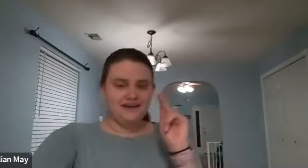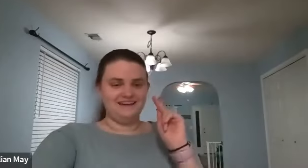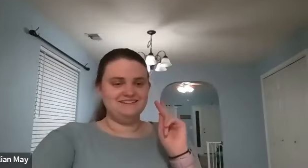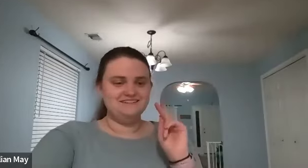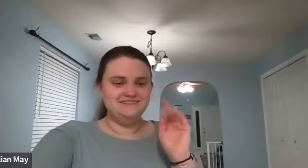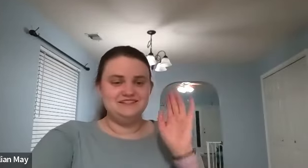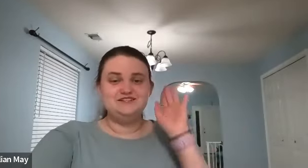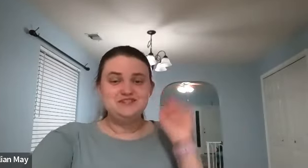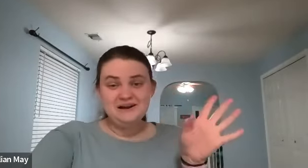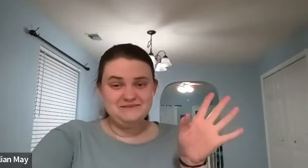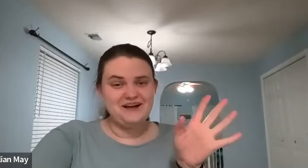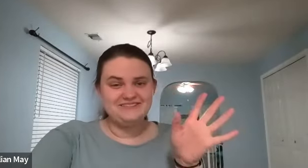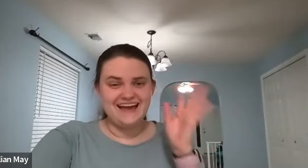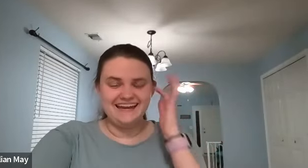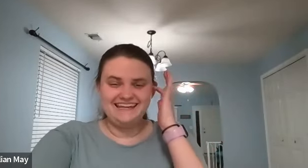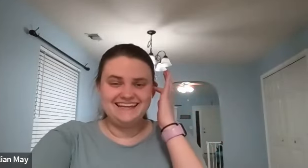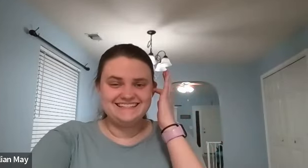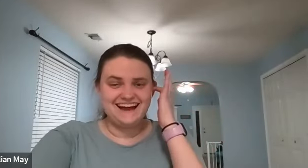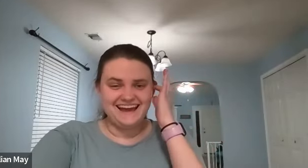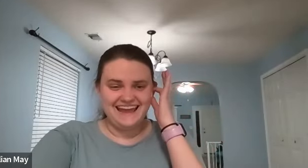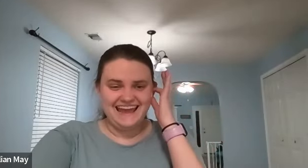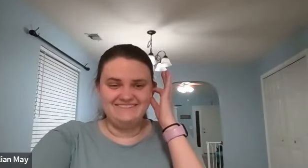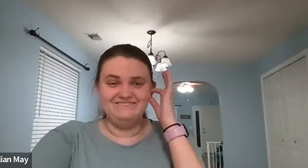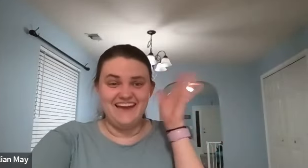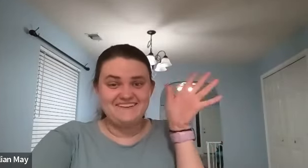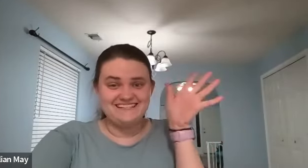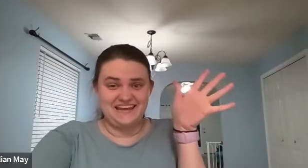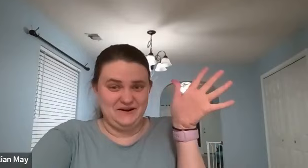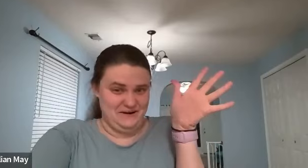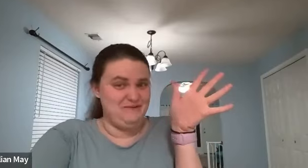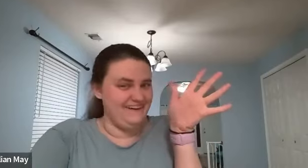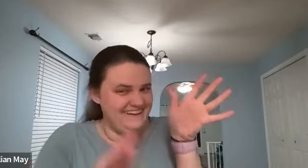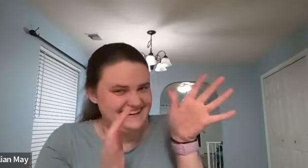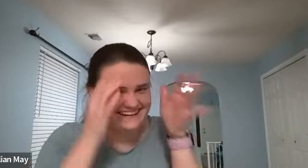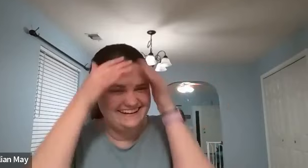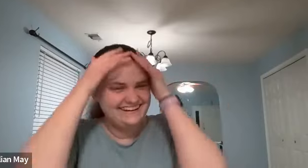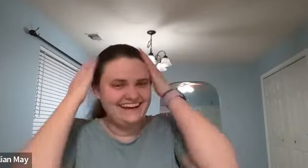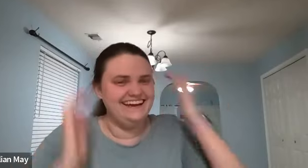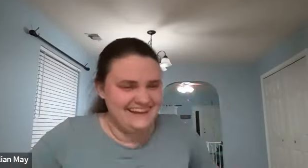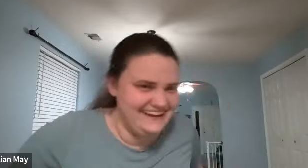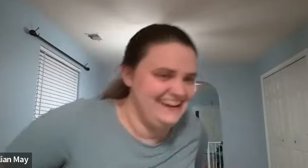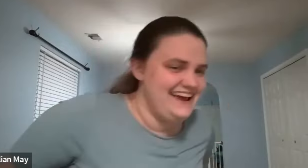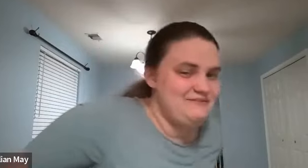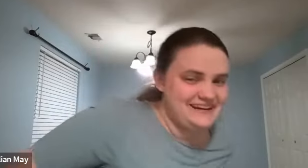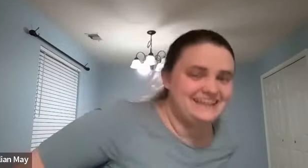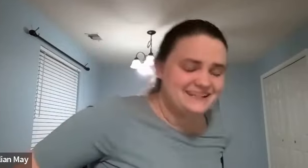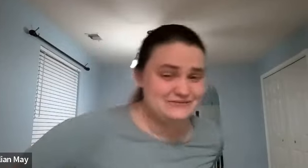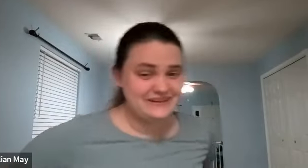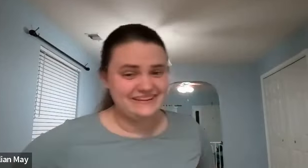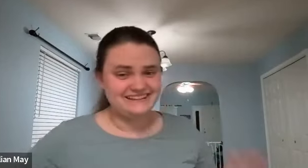Okay, sorry about that. He has got a very scary bark. And when he gets, and like,